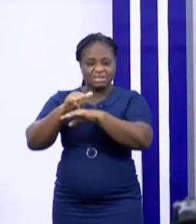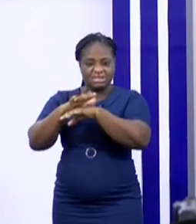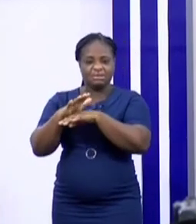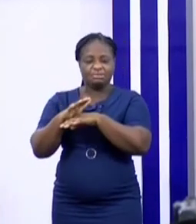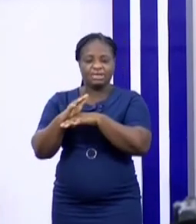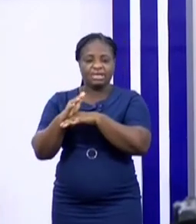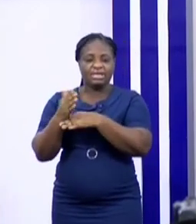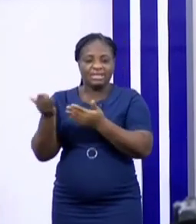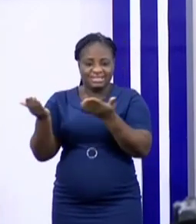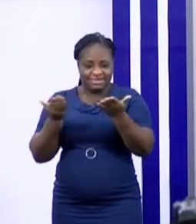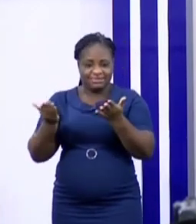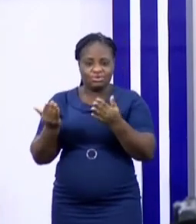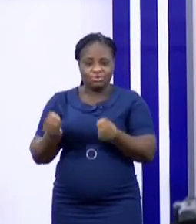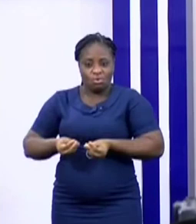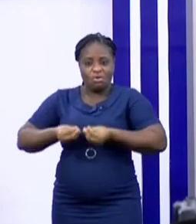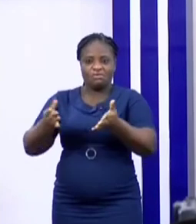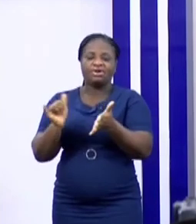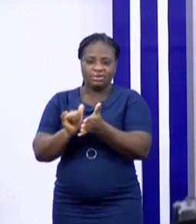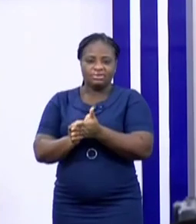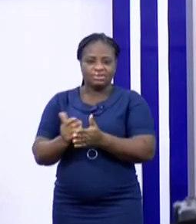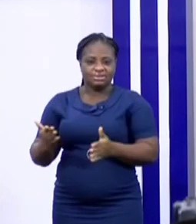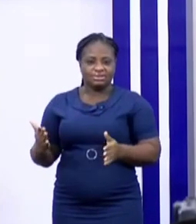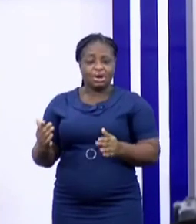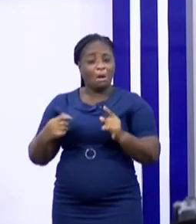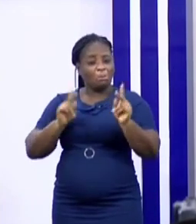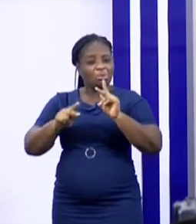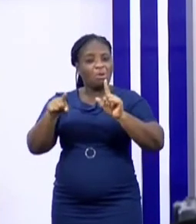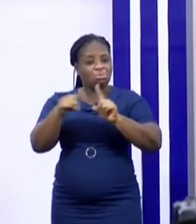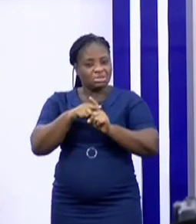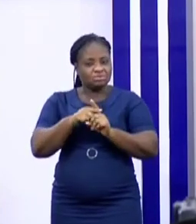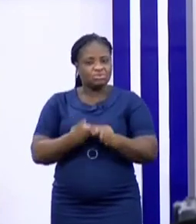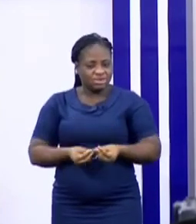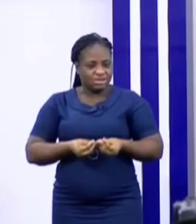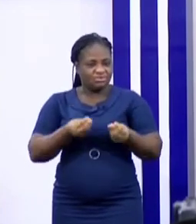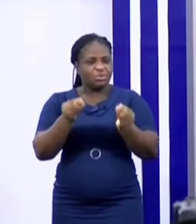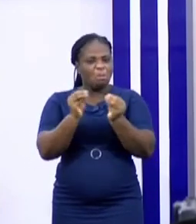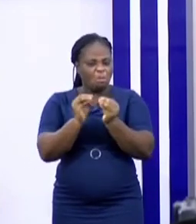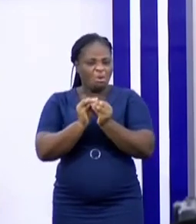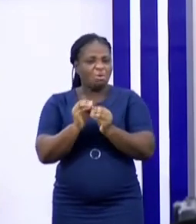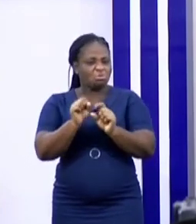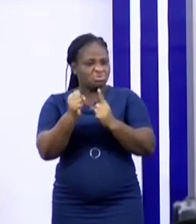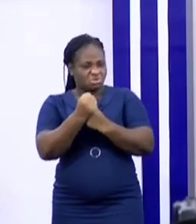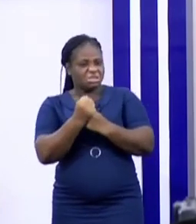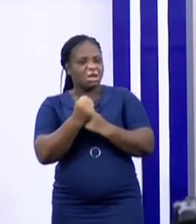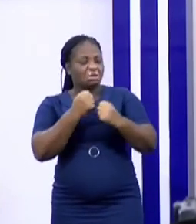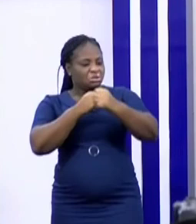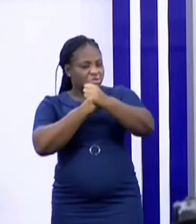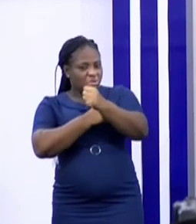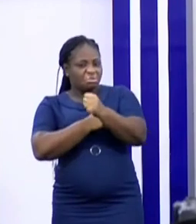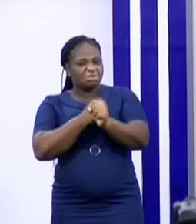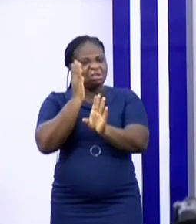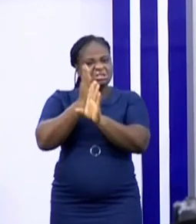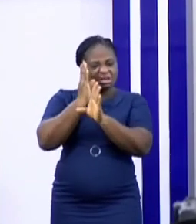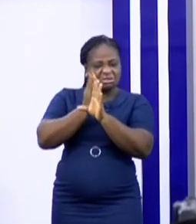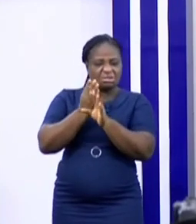service to offer doses. Those who are positive, we are continuing to provide them psychosocial support across the country. Psychologists